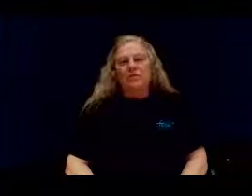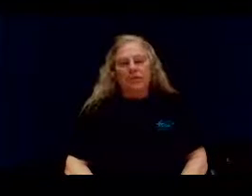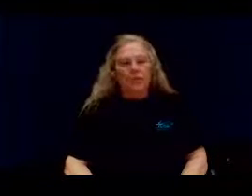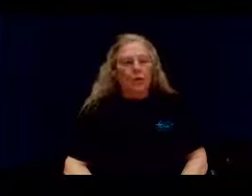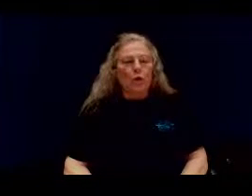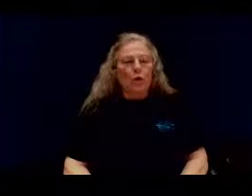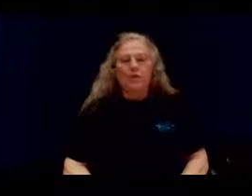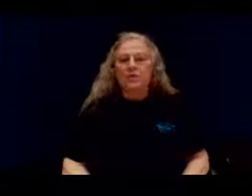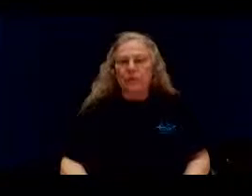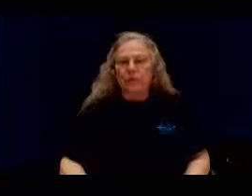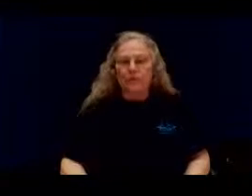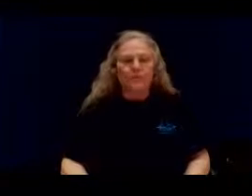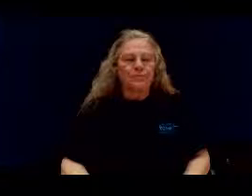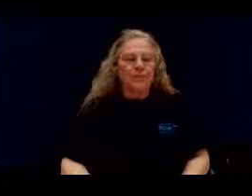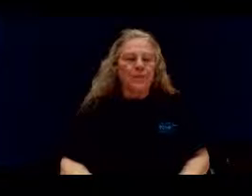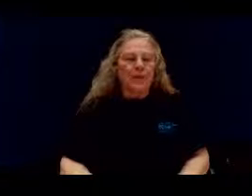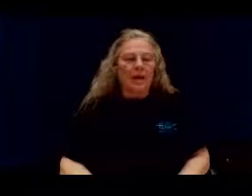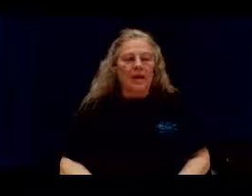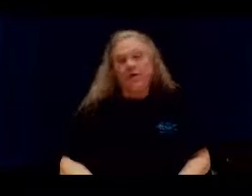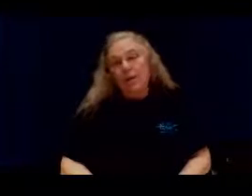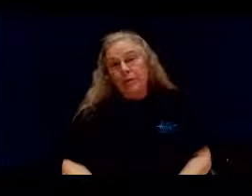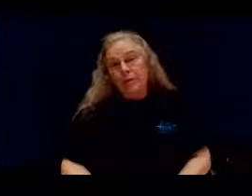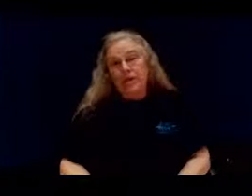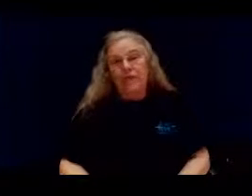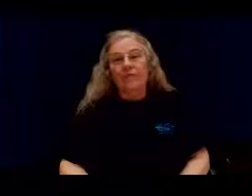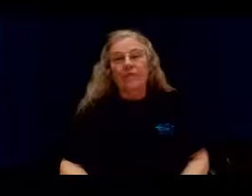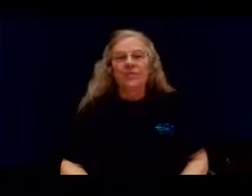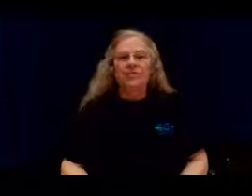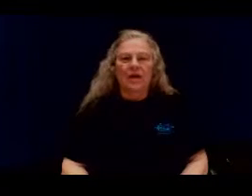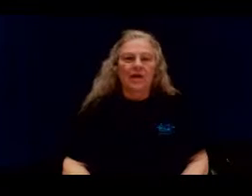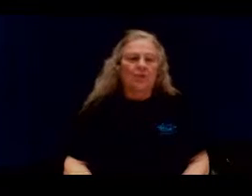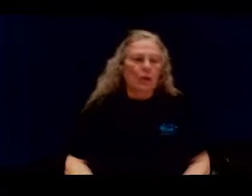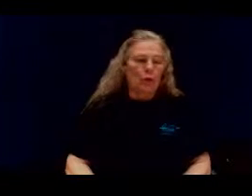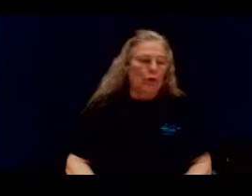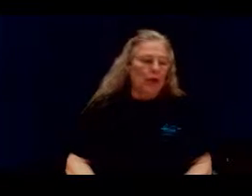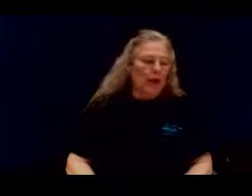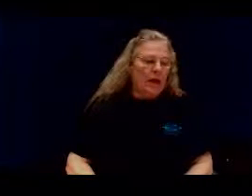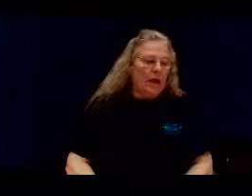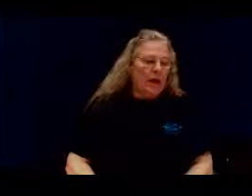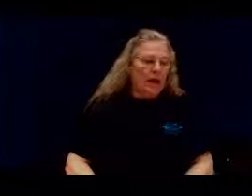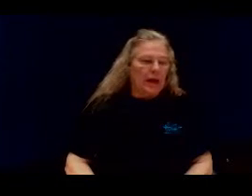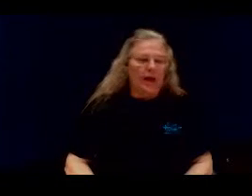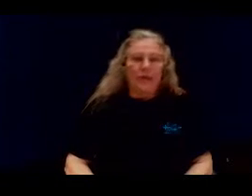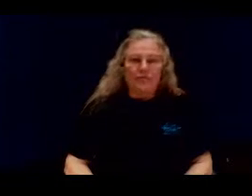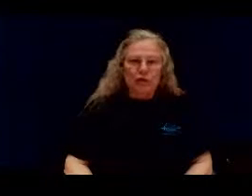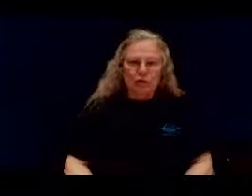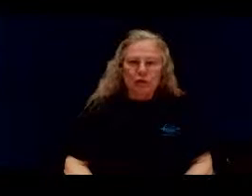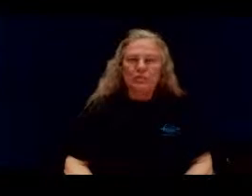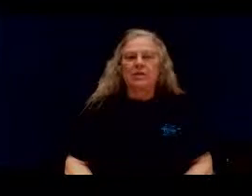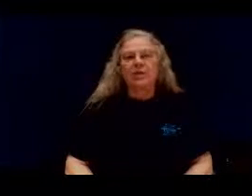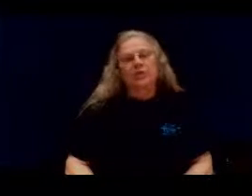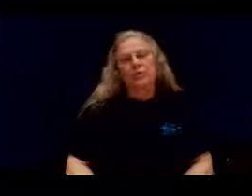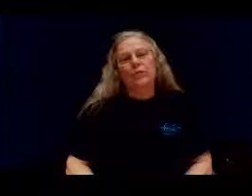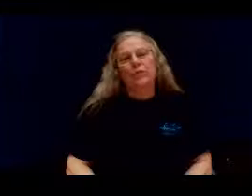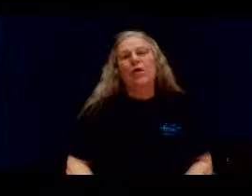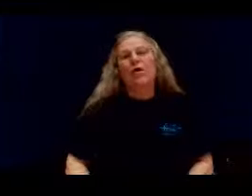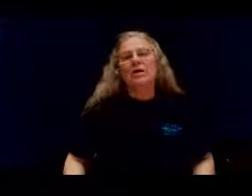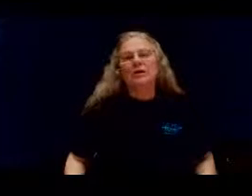The song that we're going to do is Humble Yourself in the Sight of the Lord. And I have chosen this one because